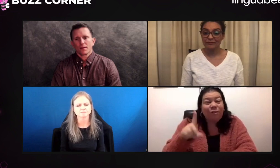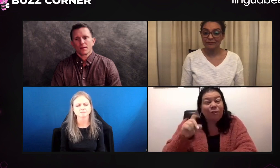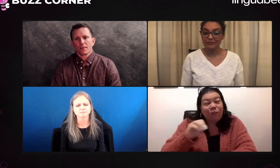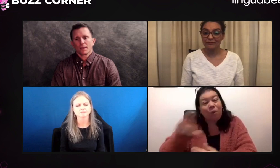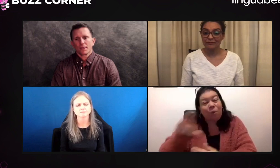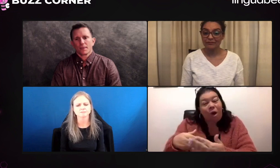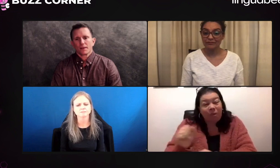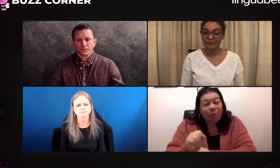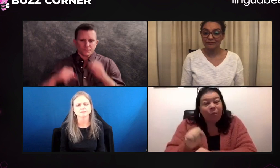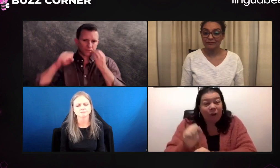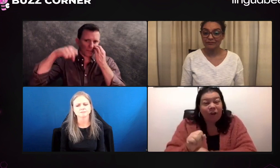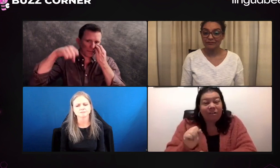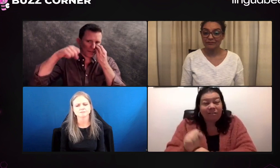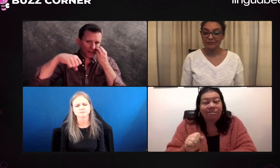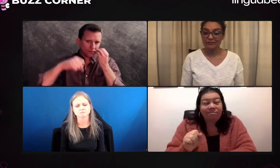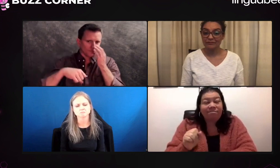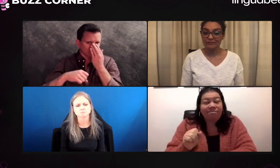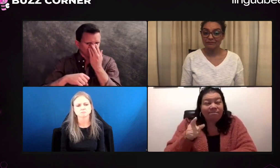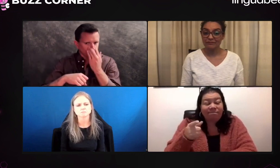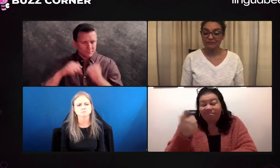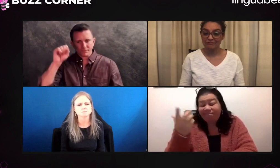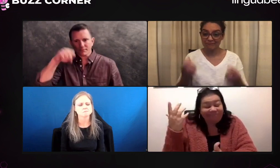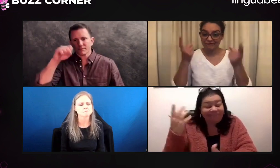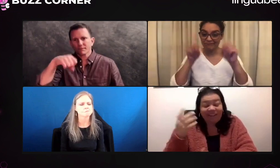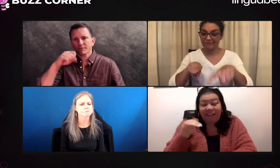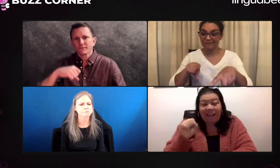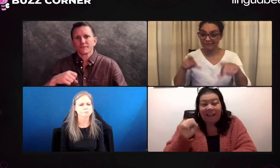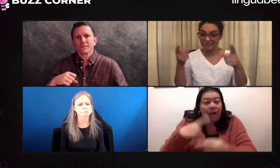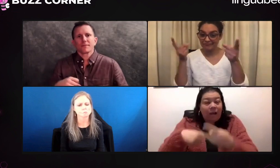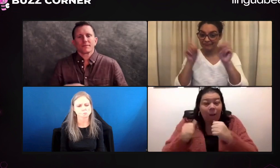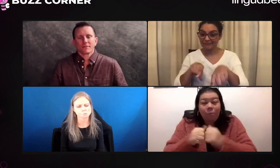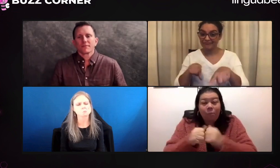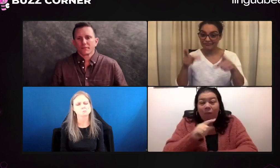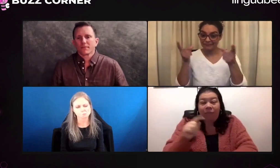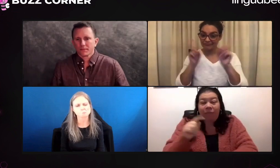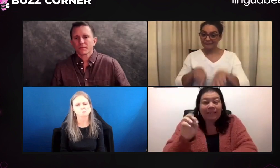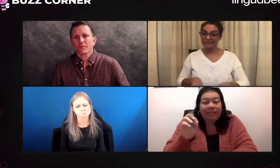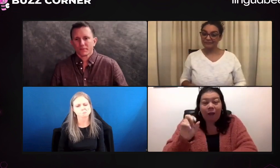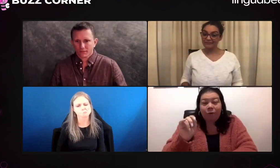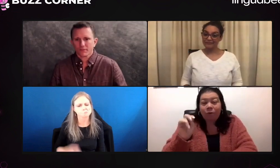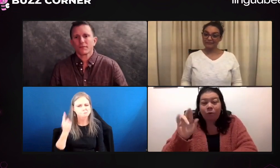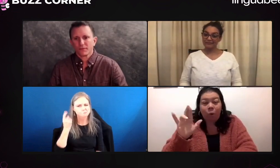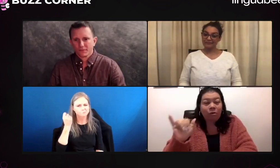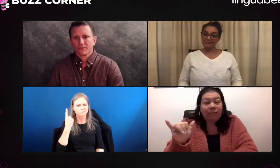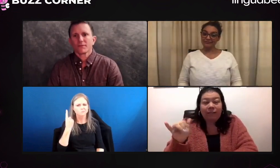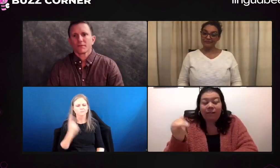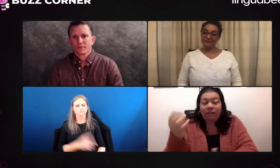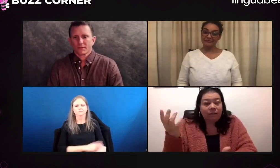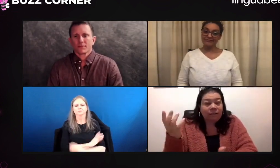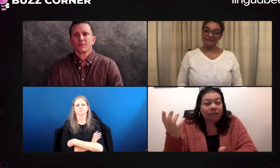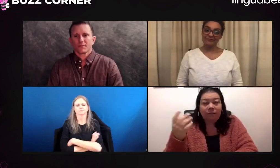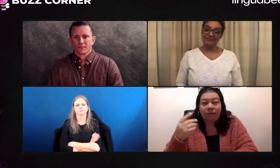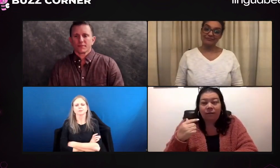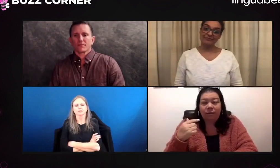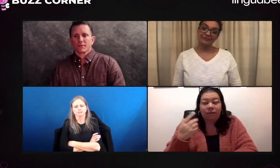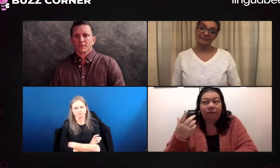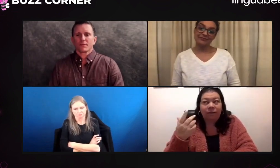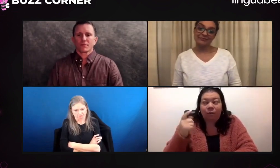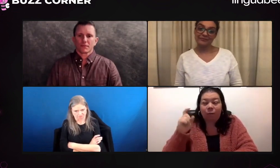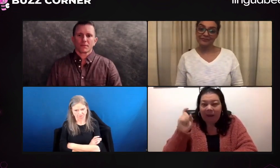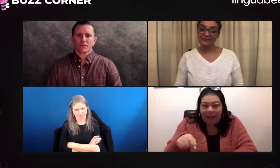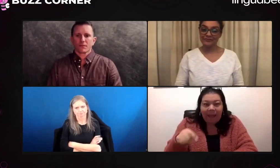be an interpreter available? Things like that, that we have to do all the work and all the onus is on us. Yeah, so